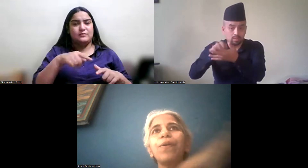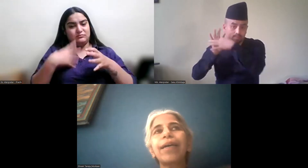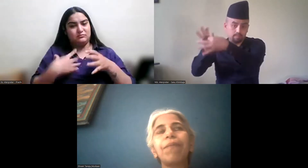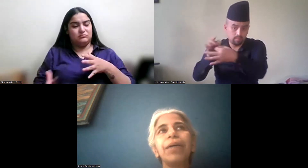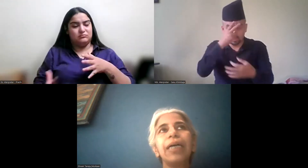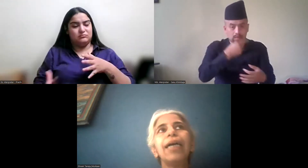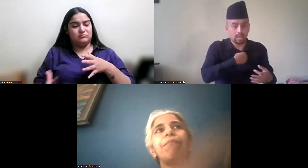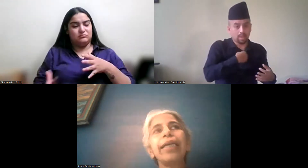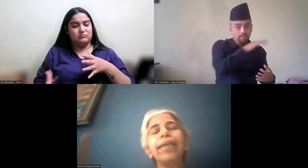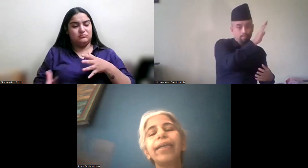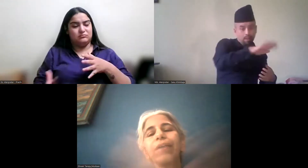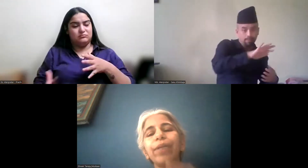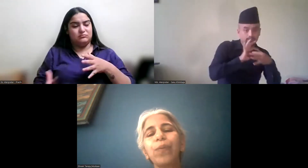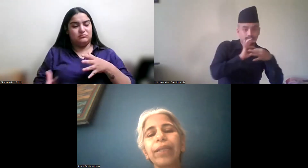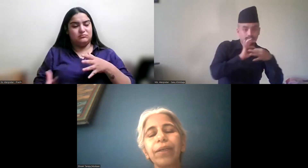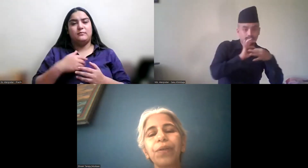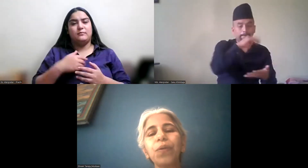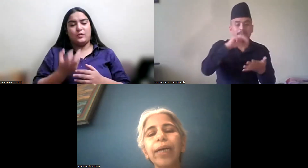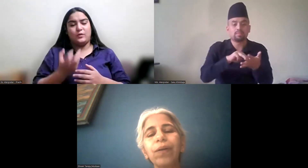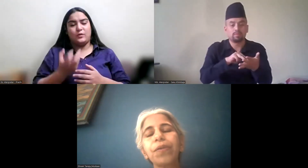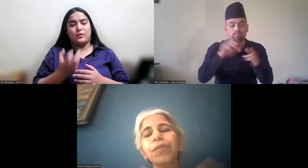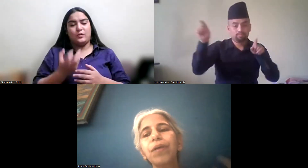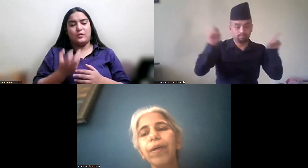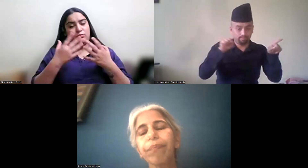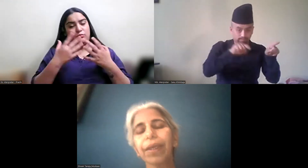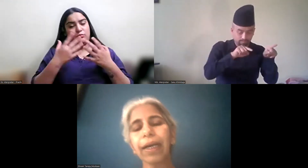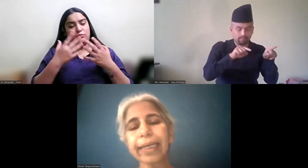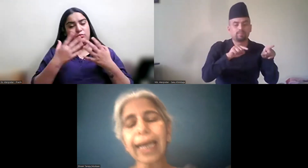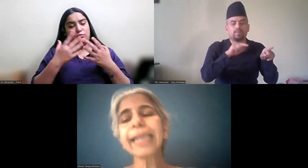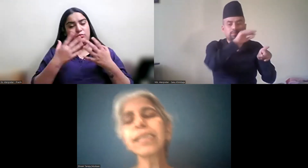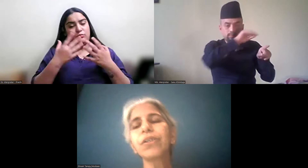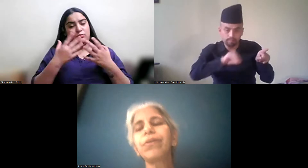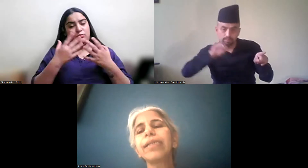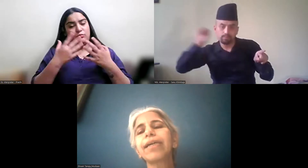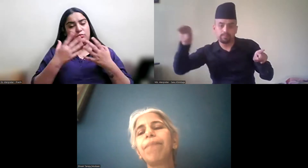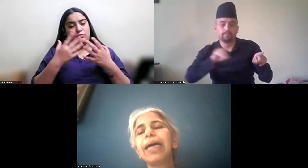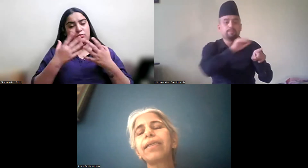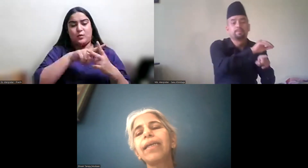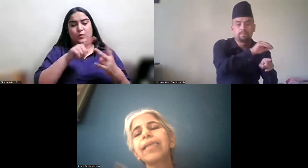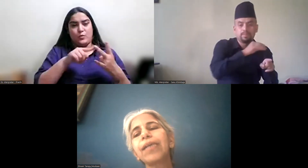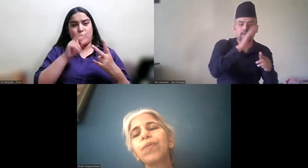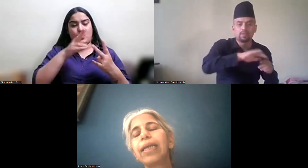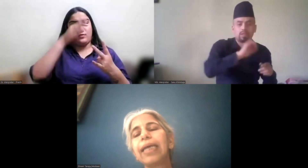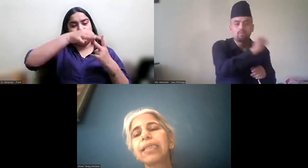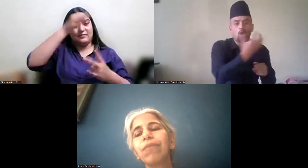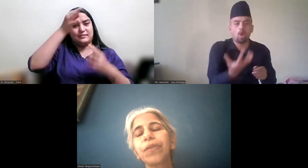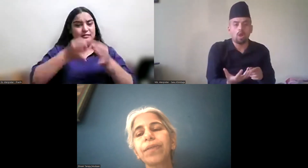going to become a mediator between the two, and also enhance children's capacities as